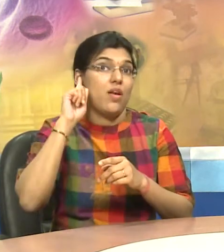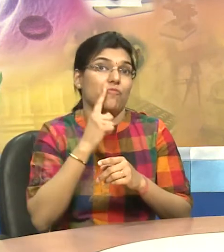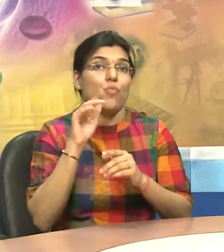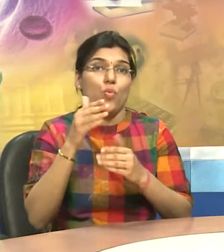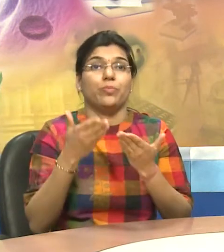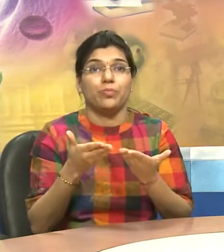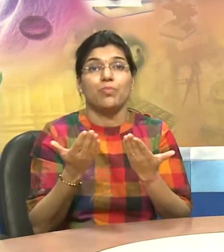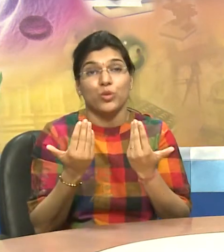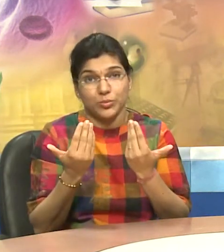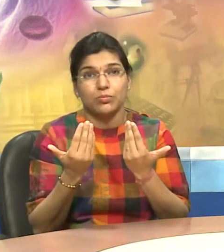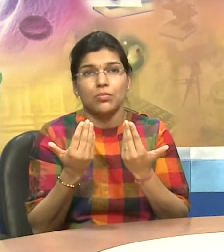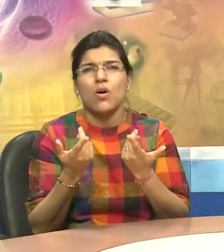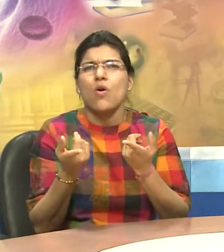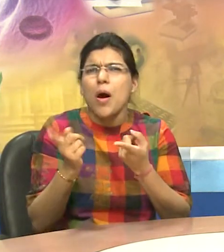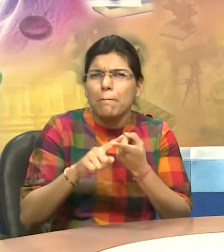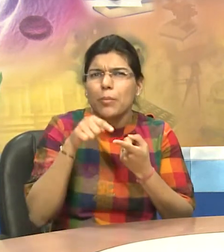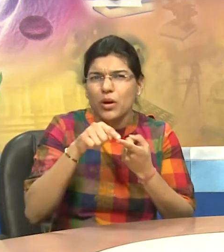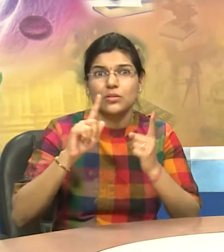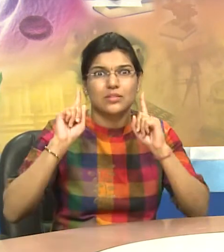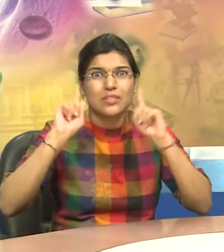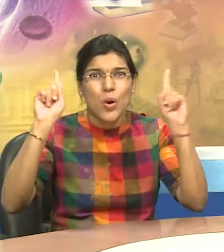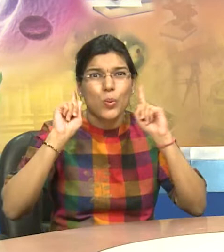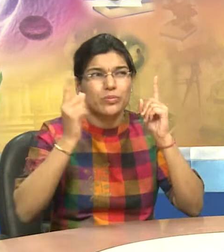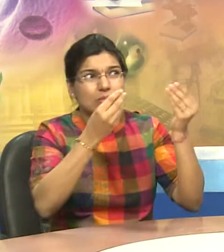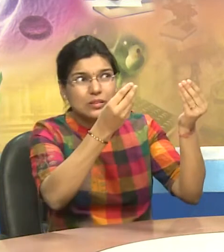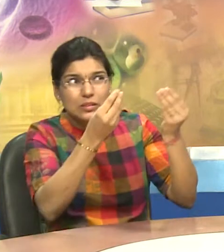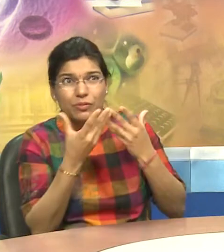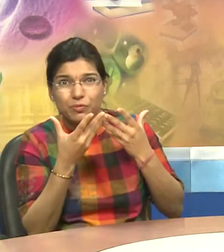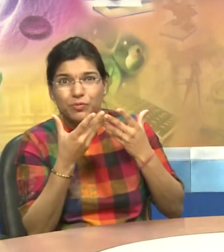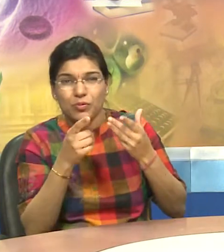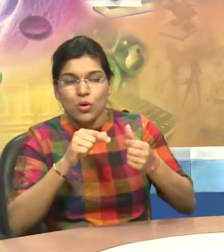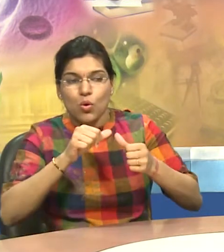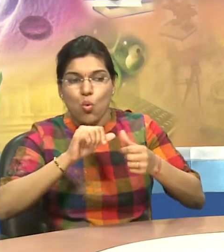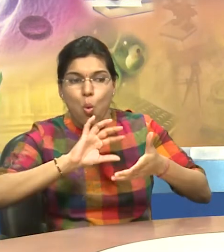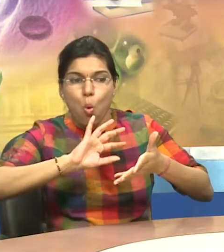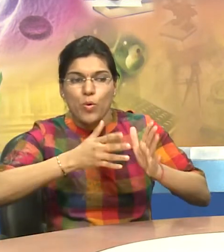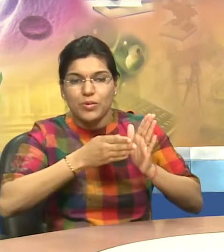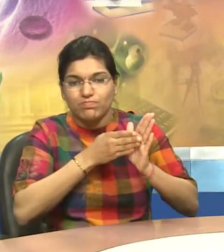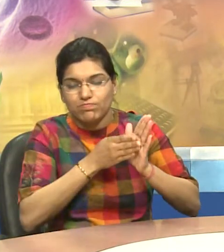between 100 decibel, there is a possibility that one can become deaf.